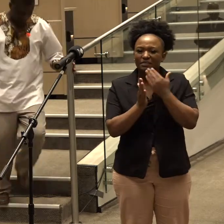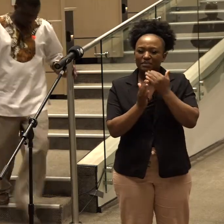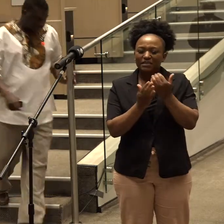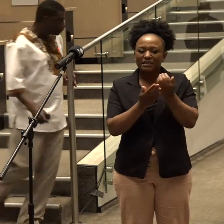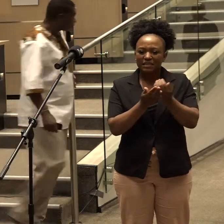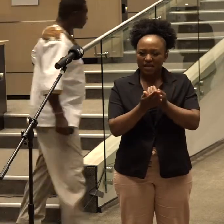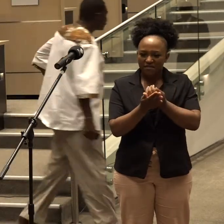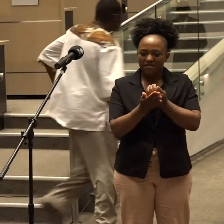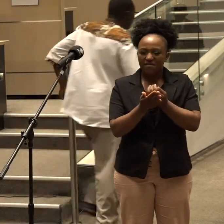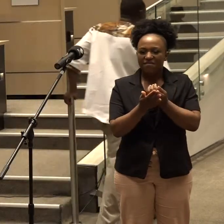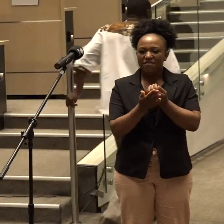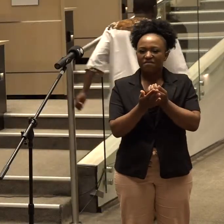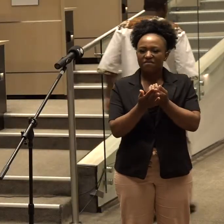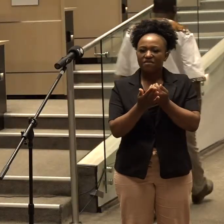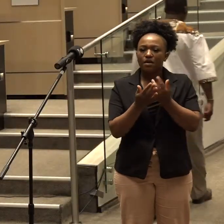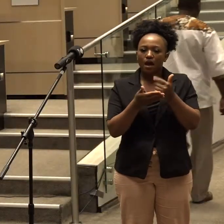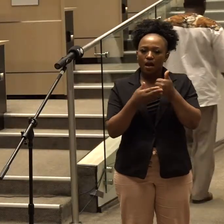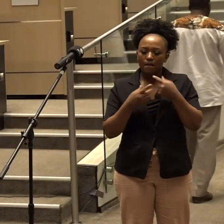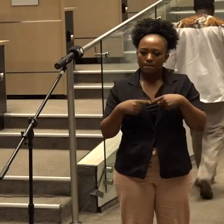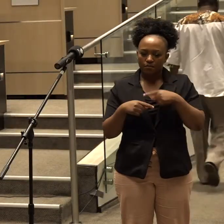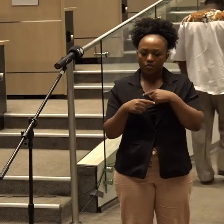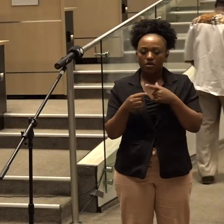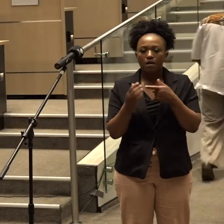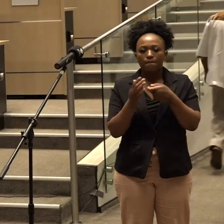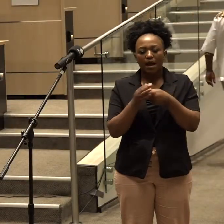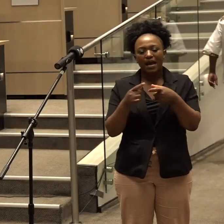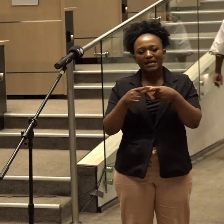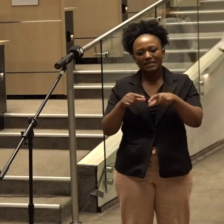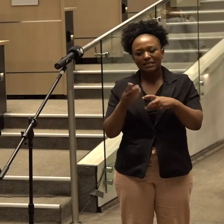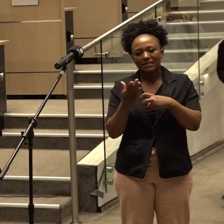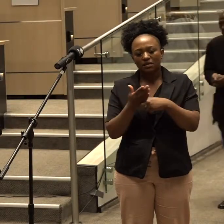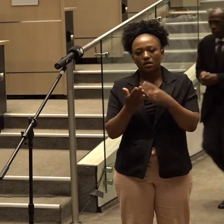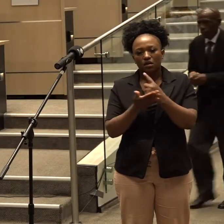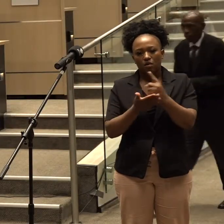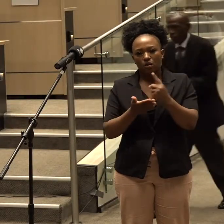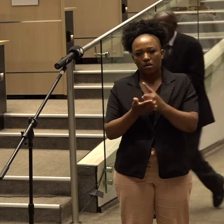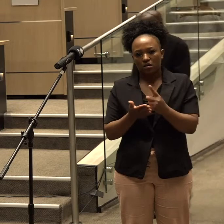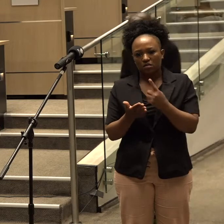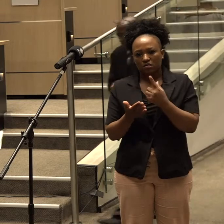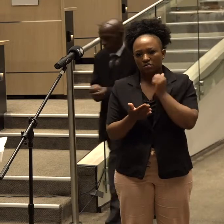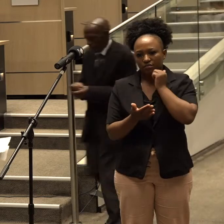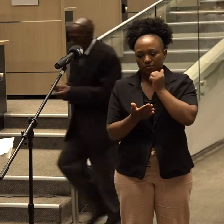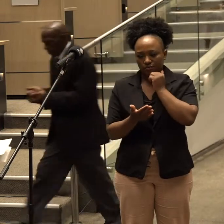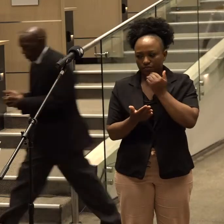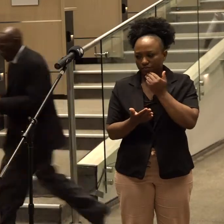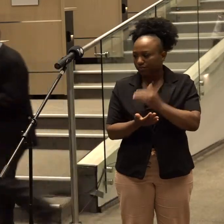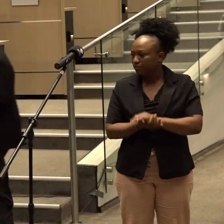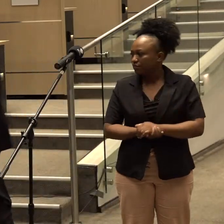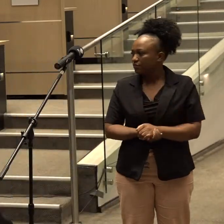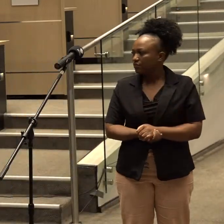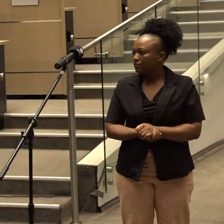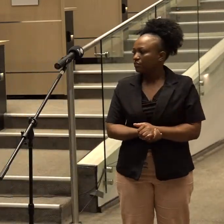they buy trains um tickets weekly I'm sorry about that